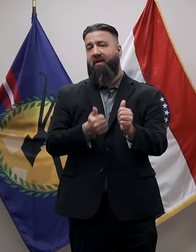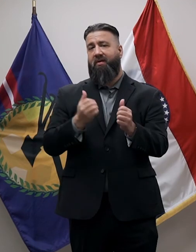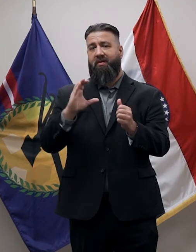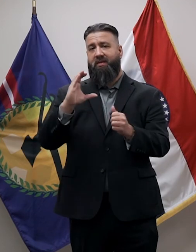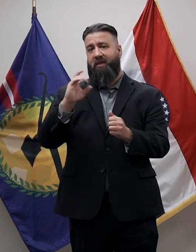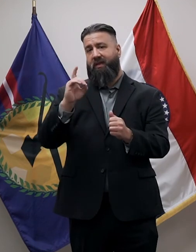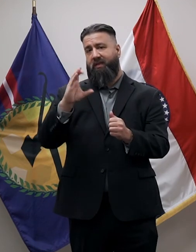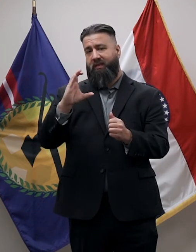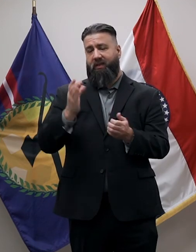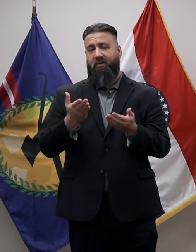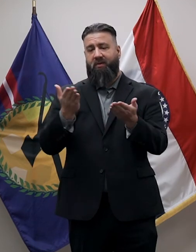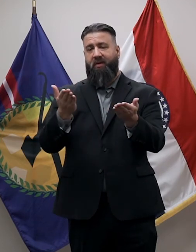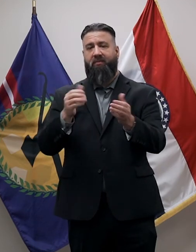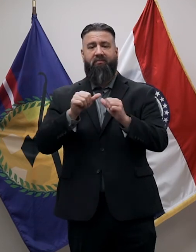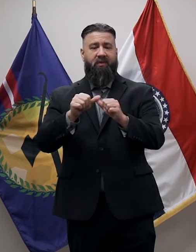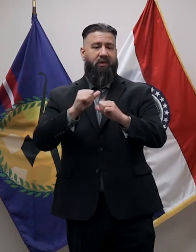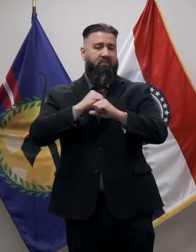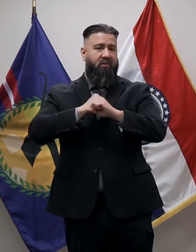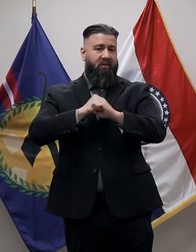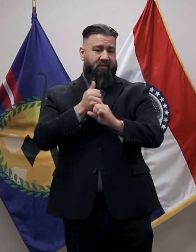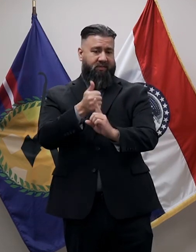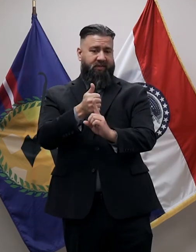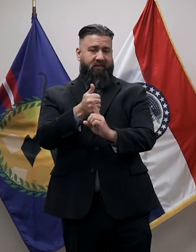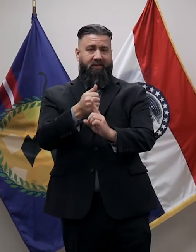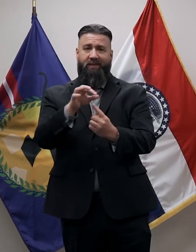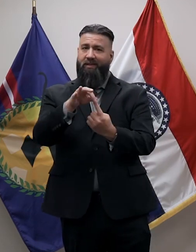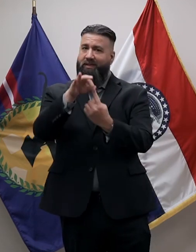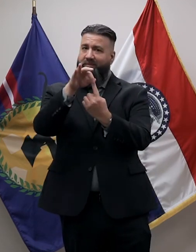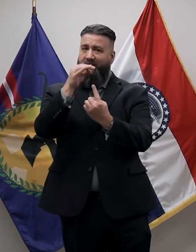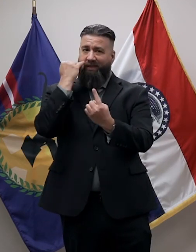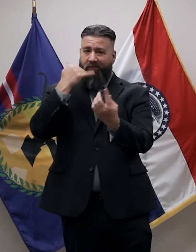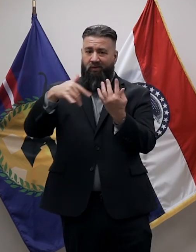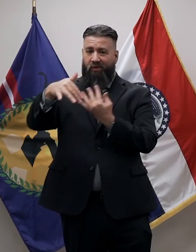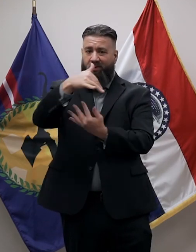continue to protect themselves, especially when they're around folks that they